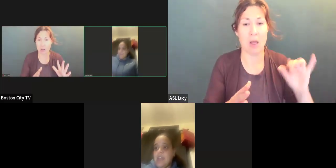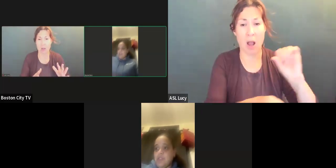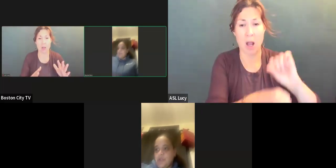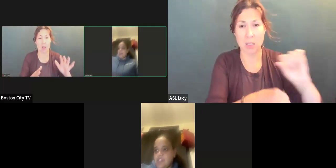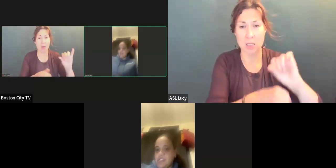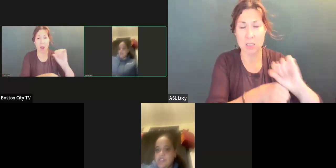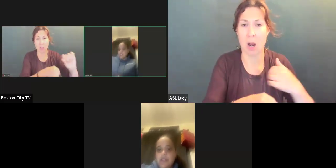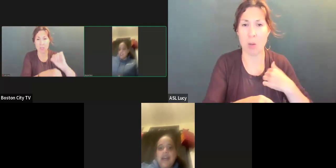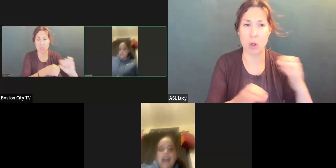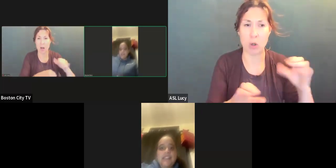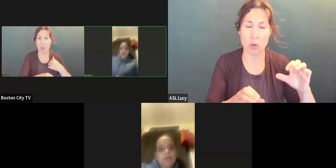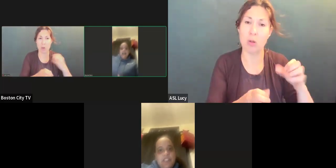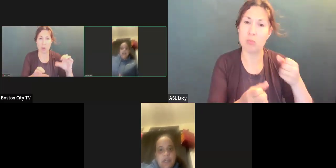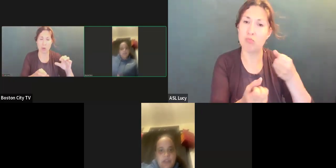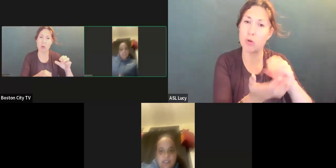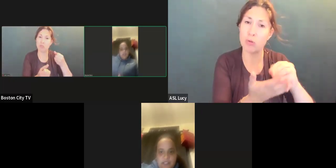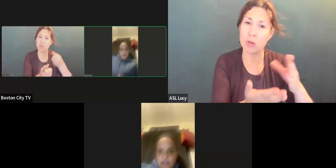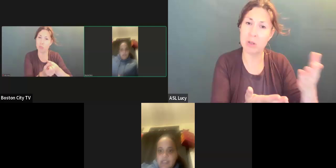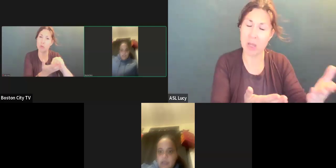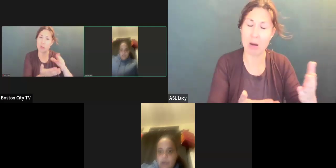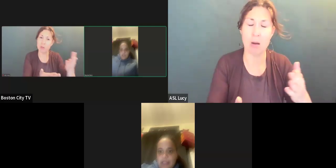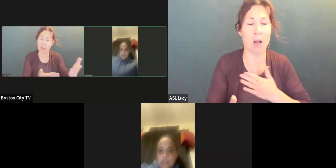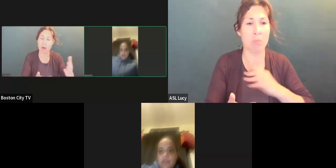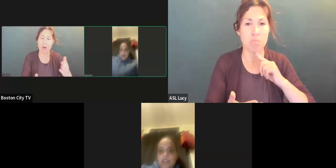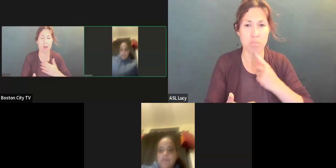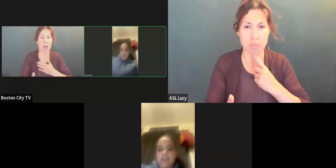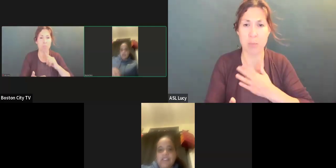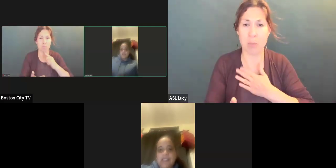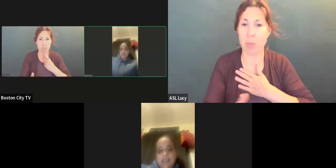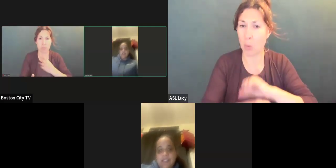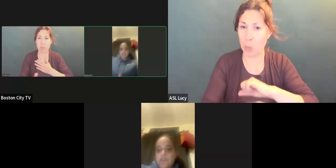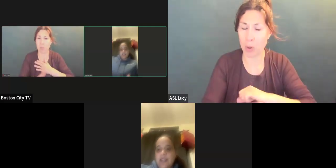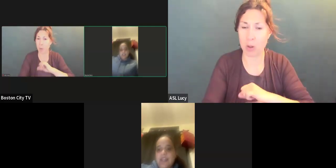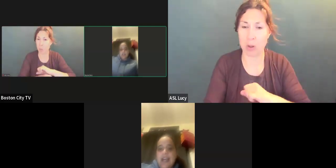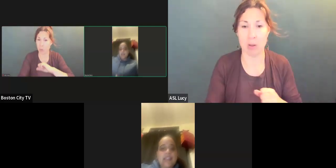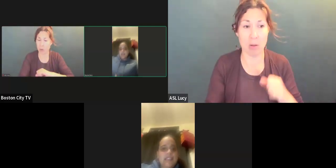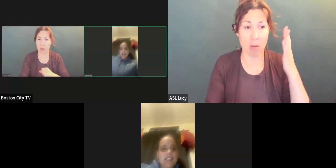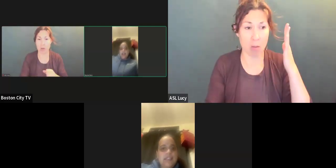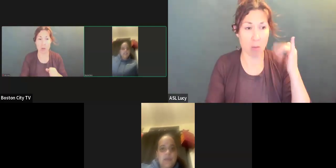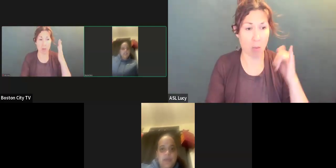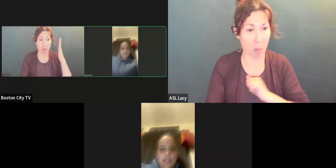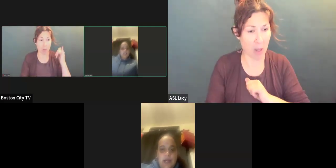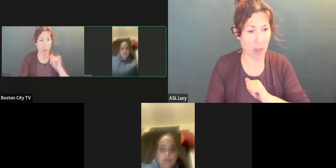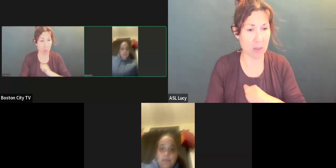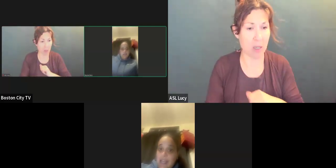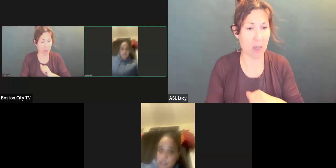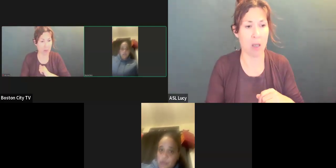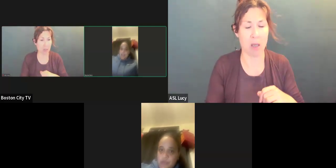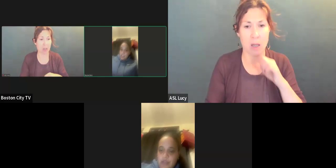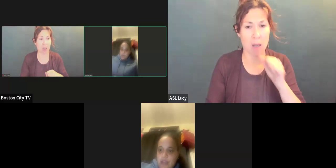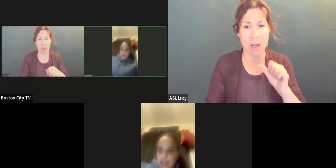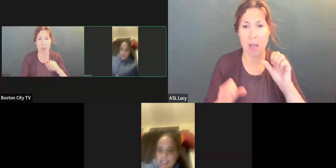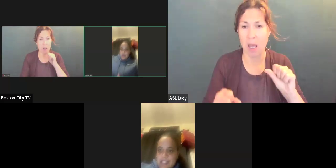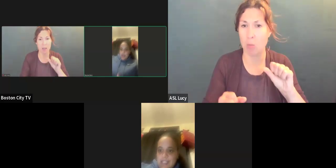at Up Academy Dorchester. I take my job very serious as doing this because as myself, I didn't get to complete high